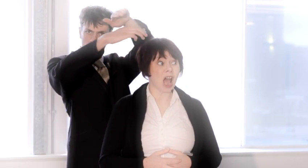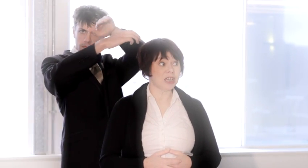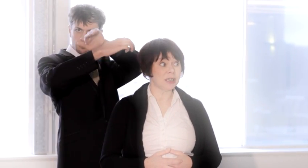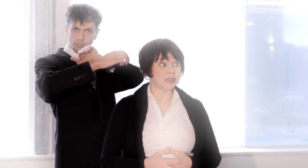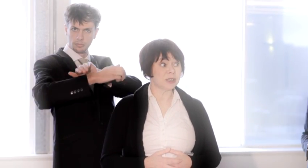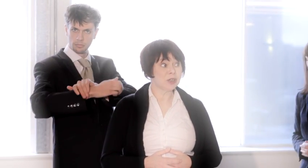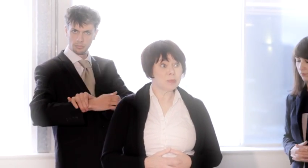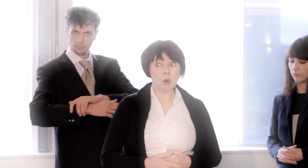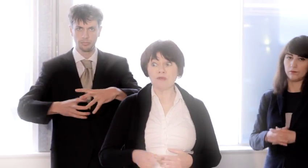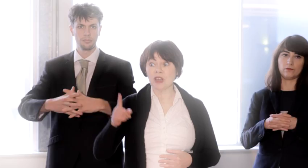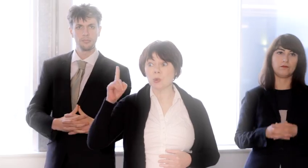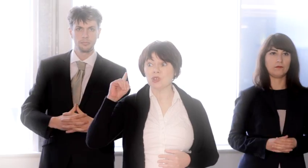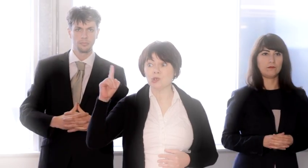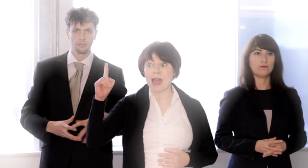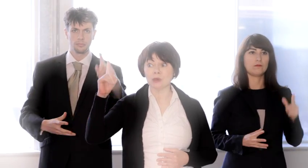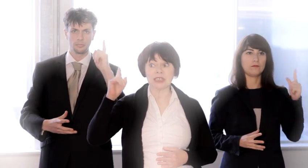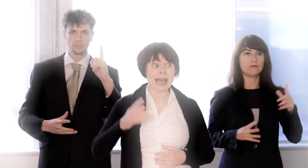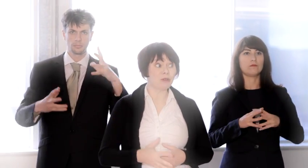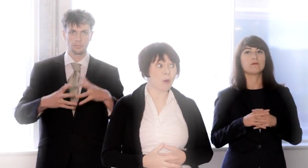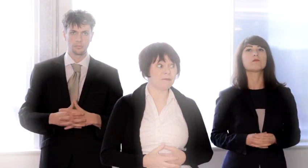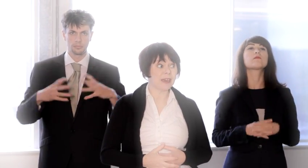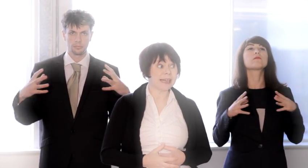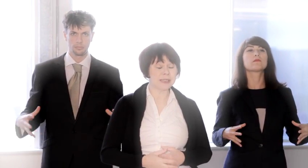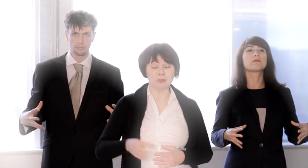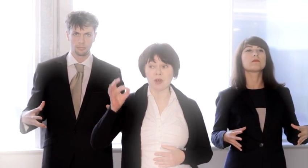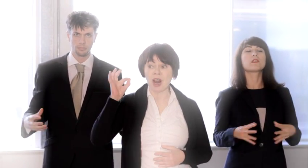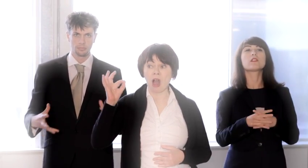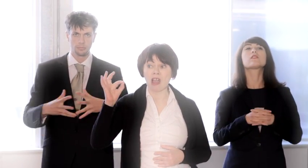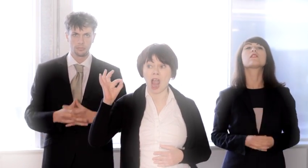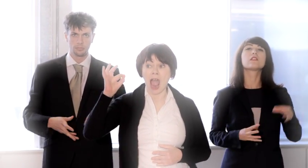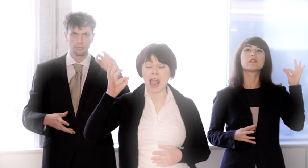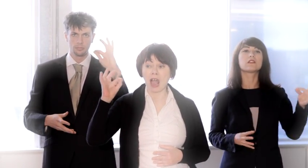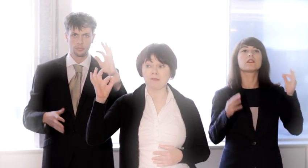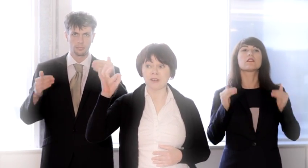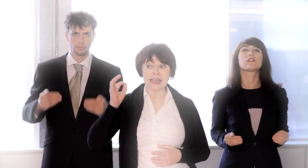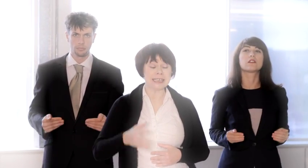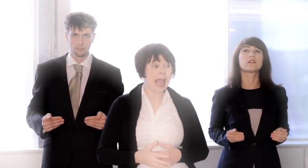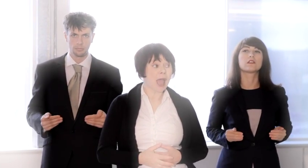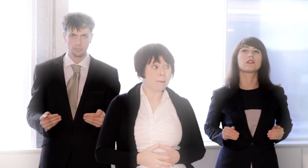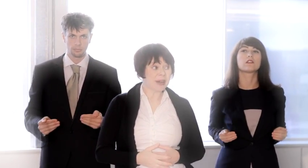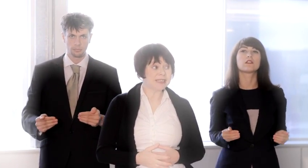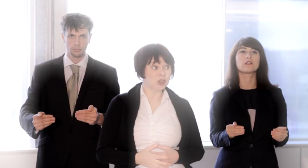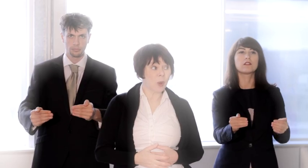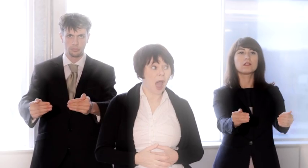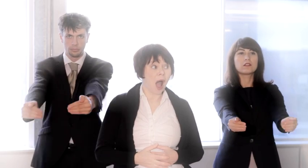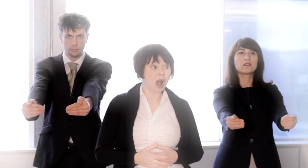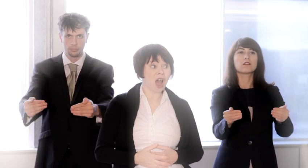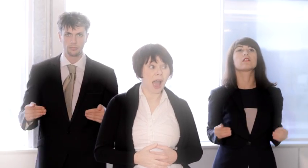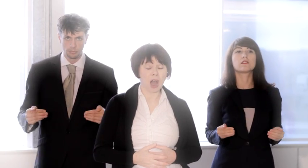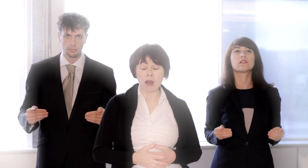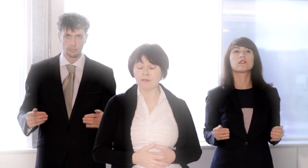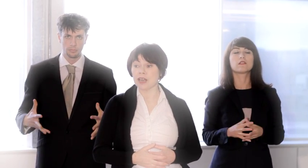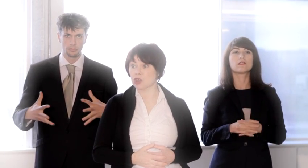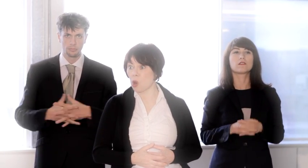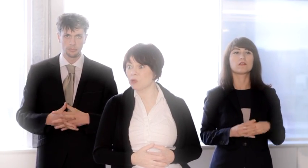every continent. More frequent droughts and crop failures bring hunger and conflict in places where hunger